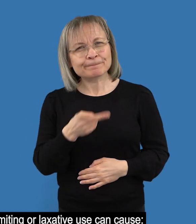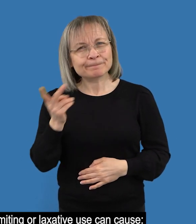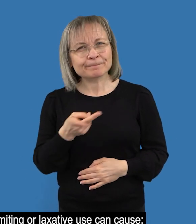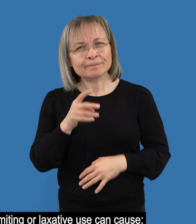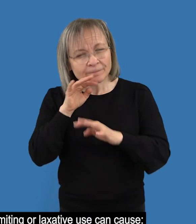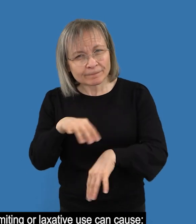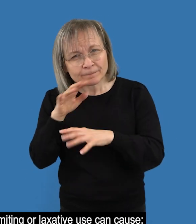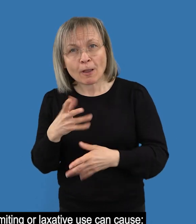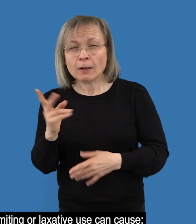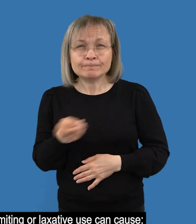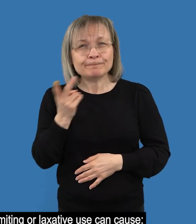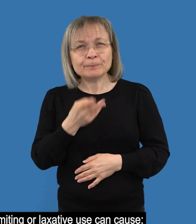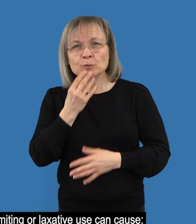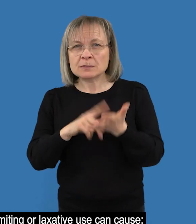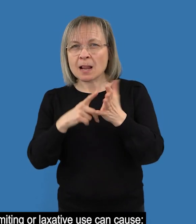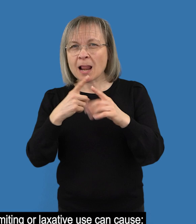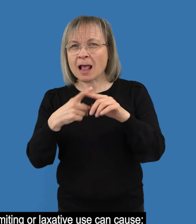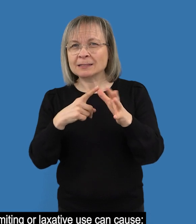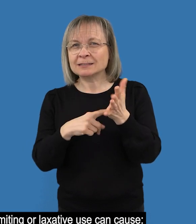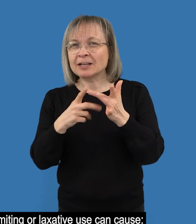Frequent vomiting or laxative use can cause